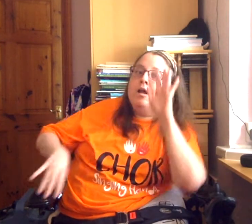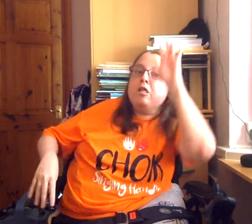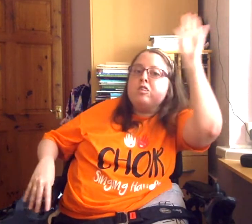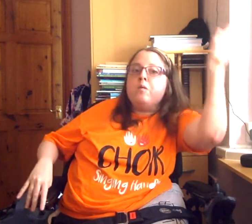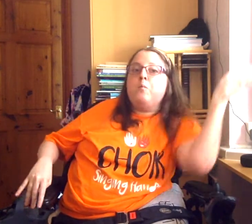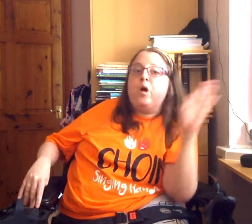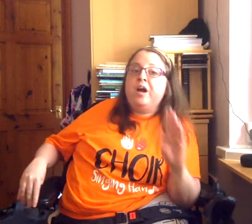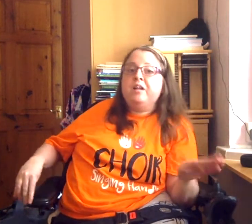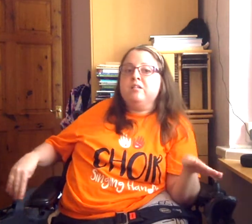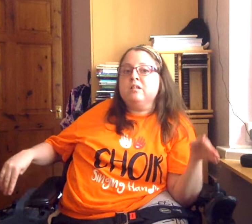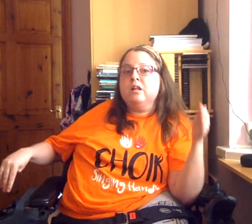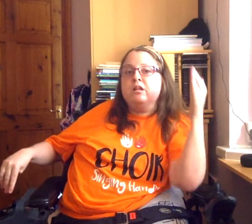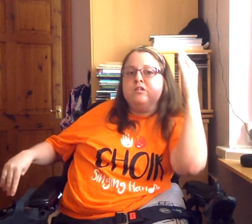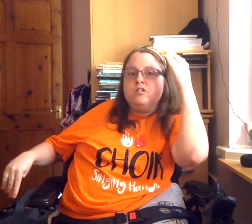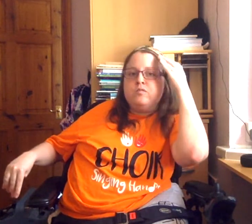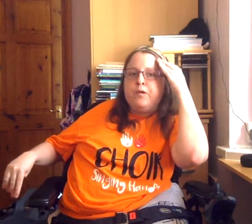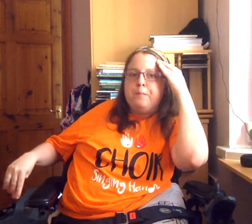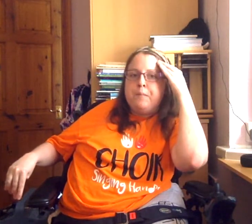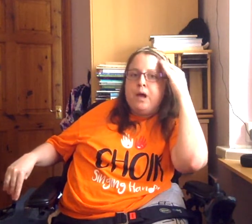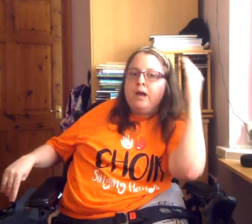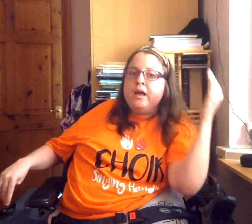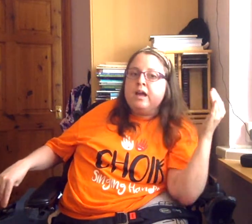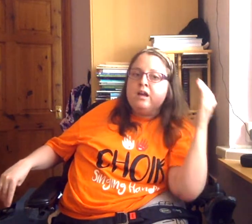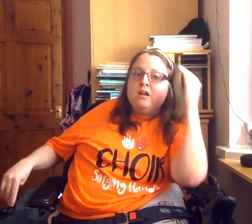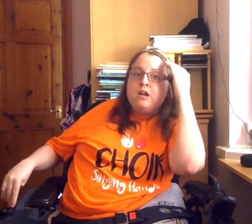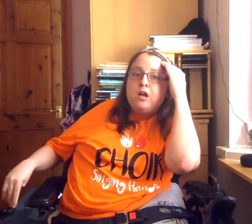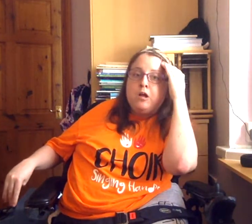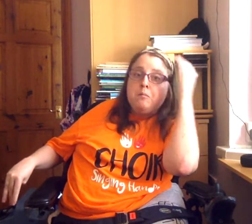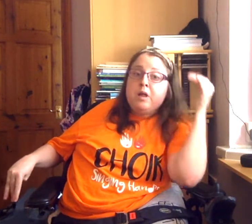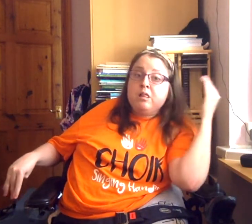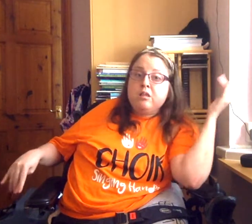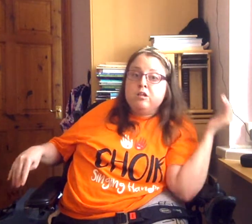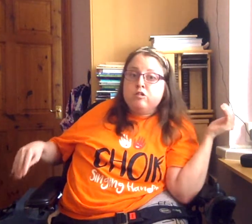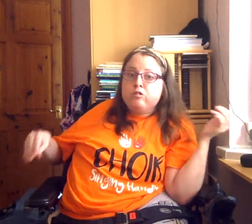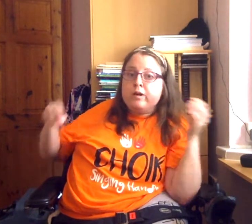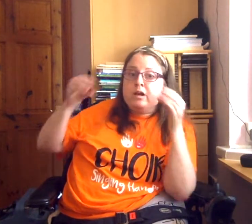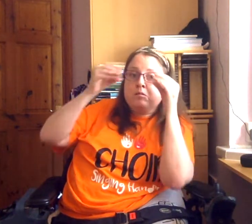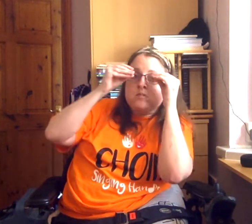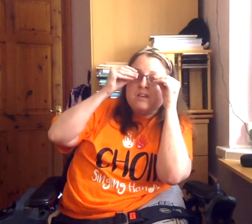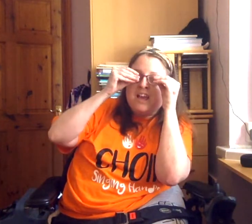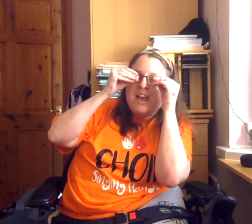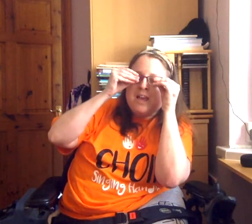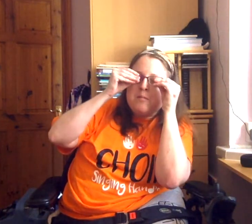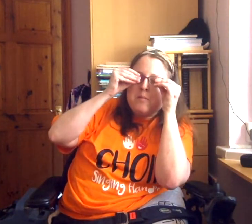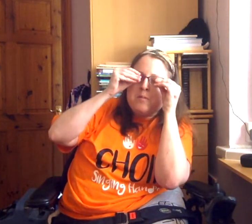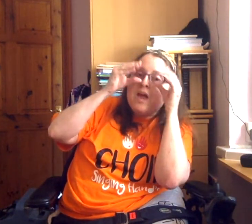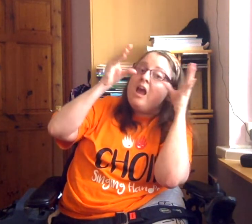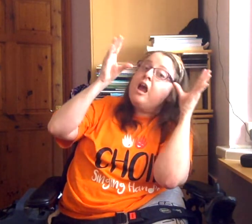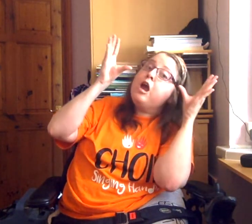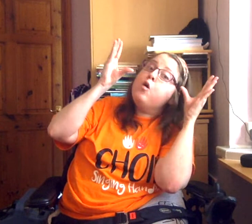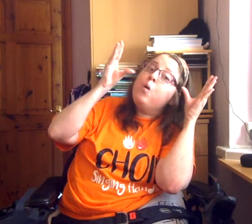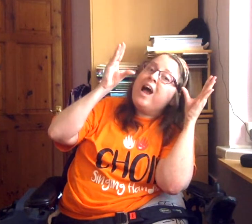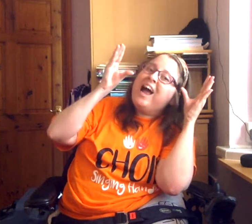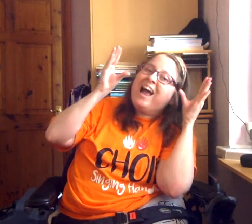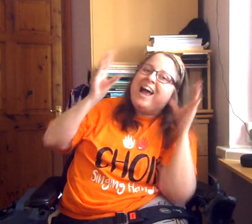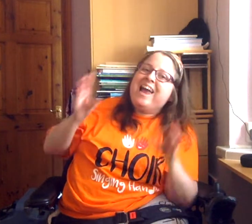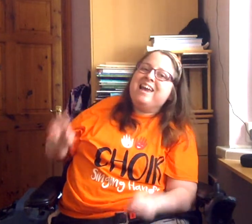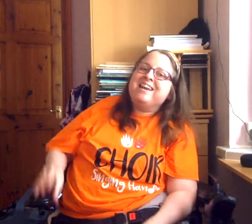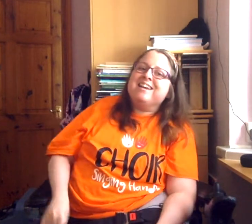The brightest colors fill my head. A million dreams are keeping me awake. A million dreams,